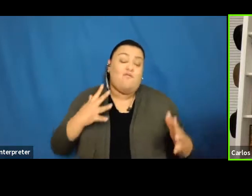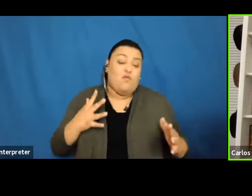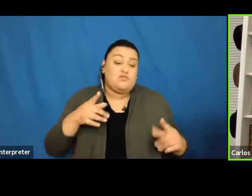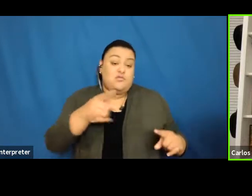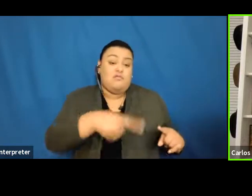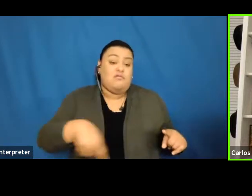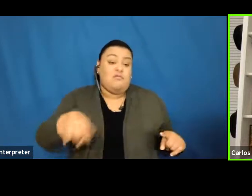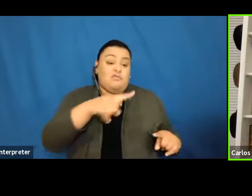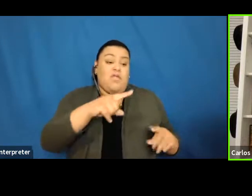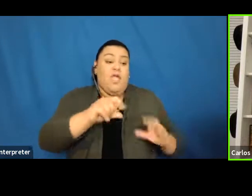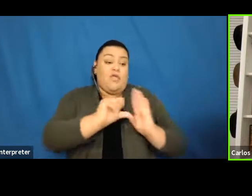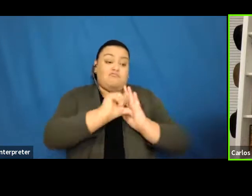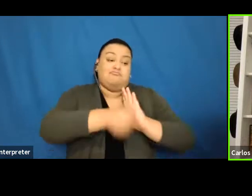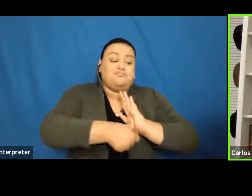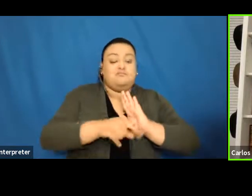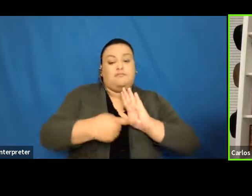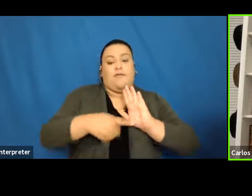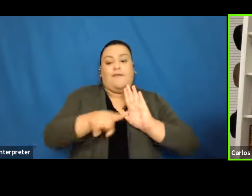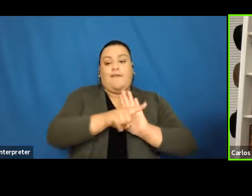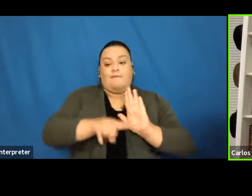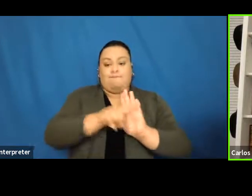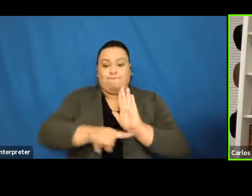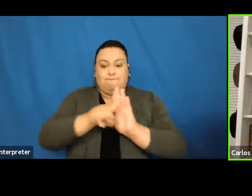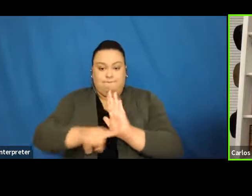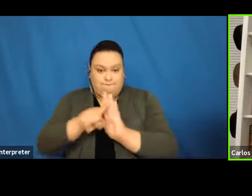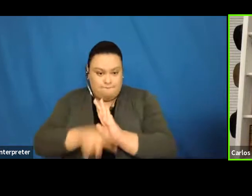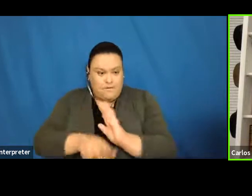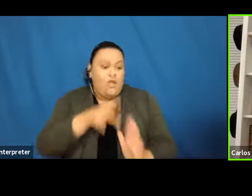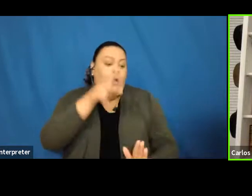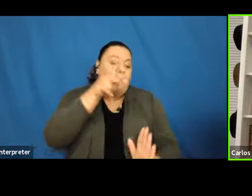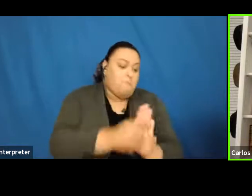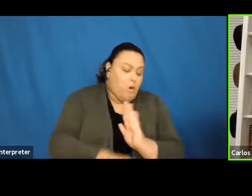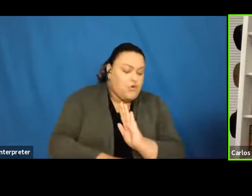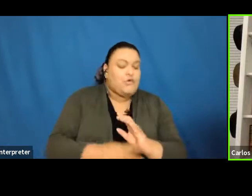negative, the murders, and all the